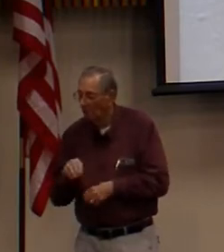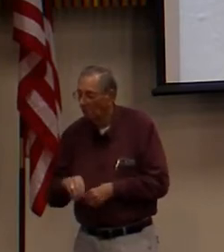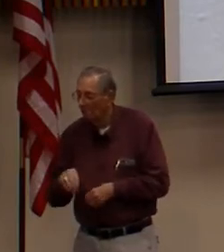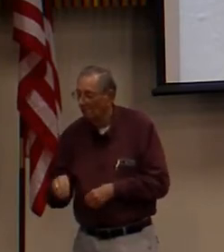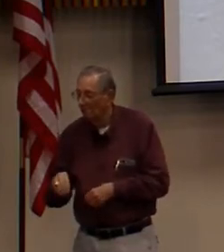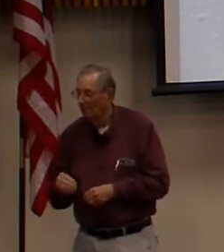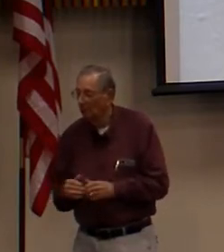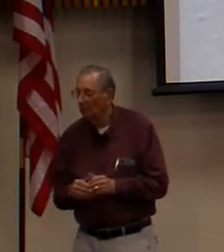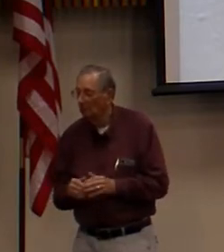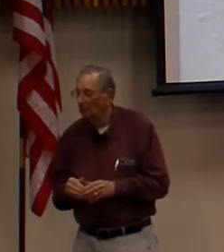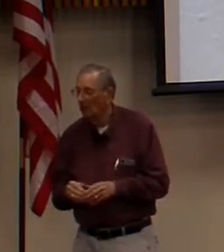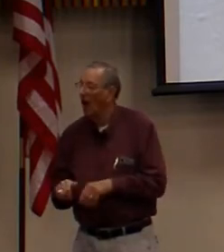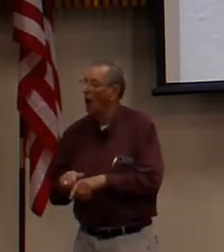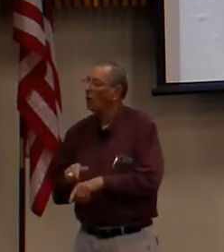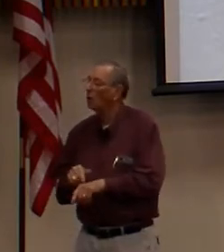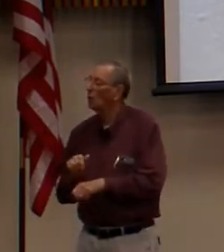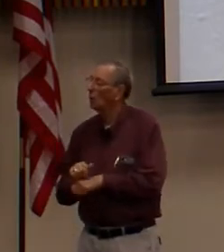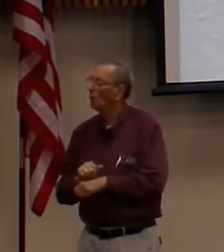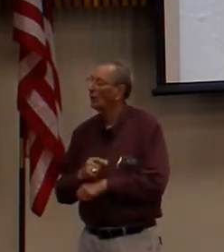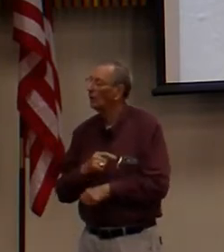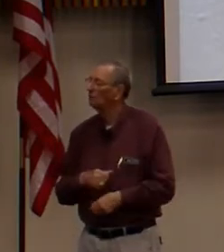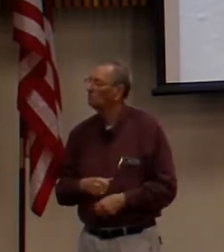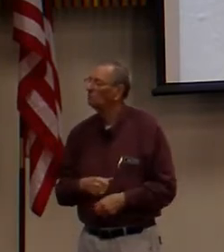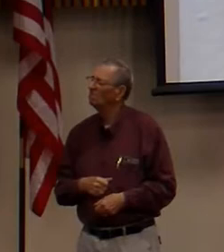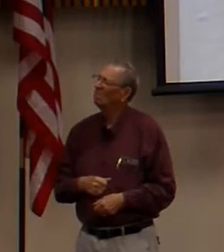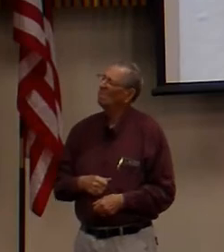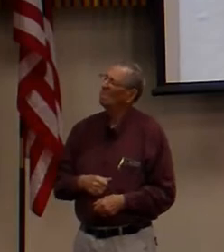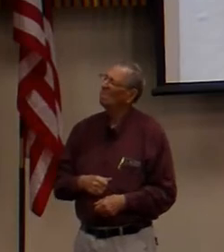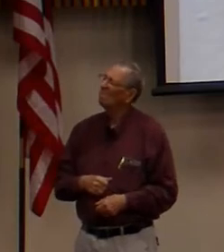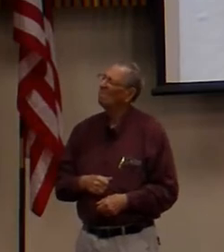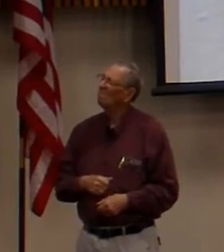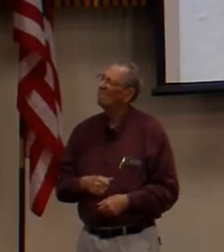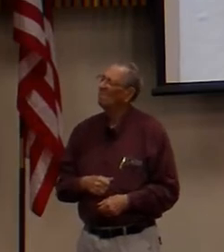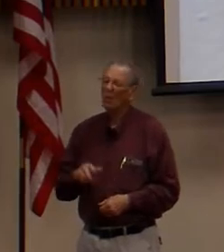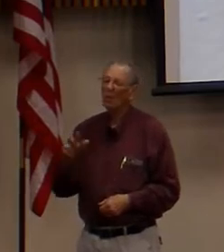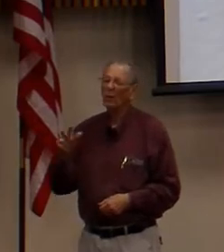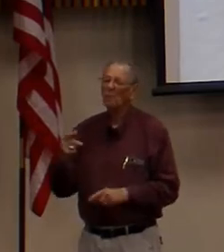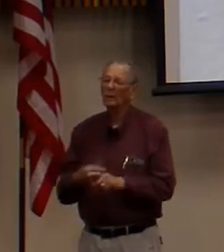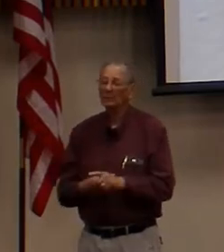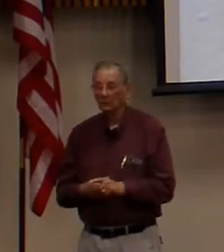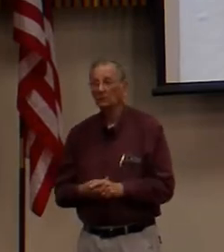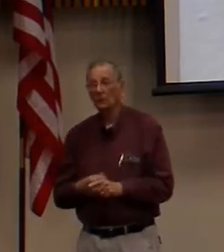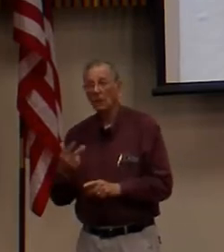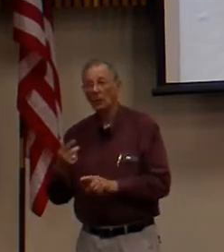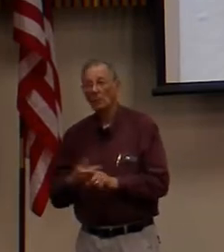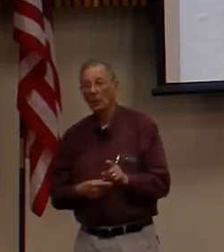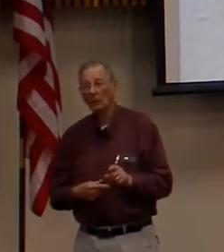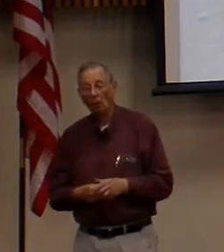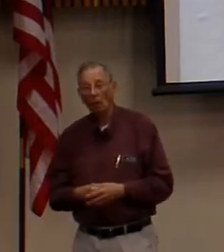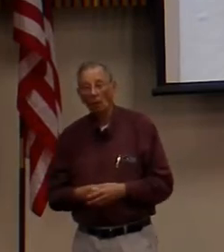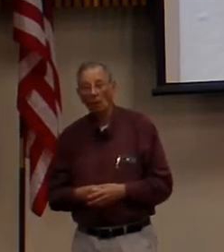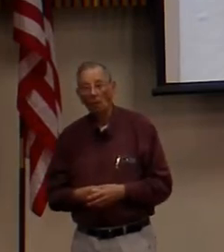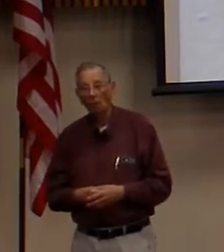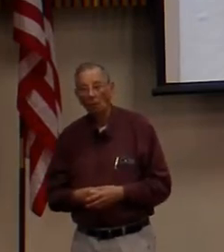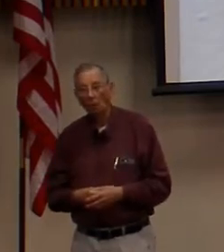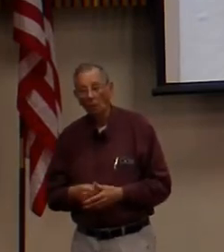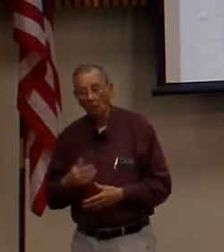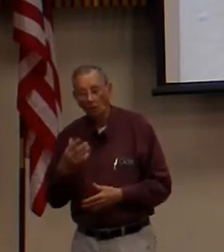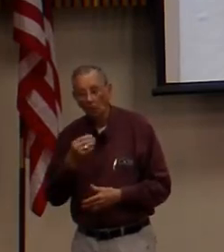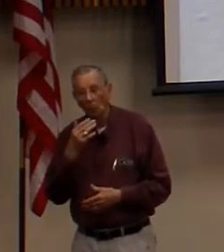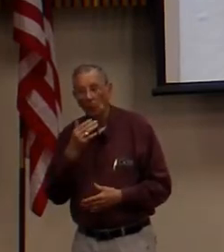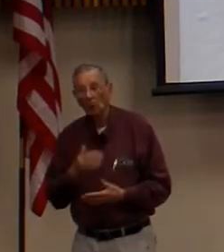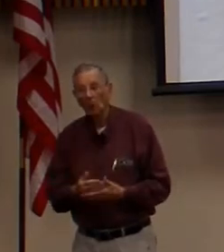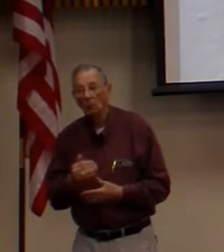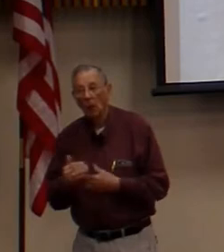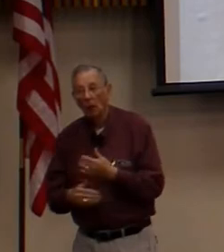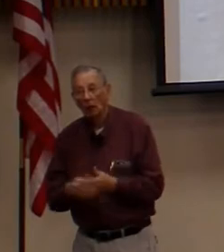And we asked him, how long have you been working at this? He says, oh, we've done this in 3 months. And I thought, wow, that's pretty